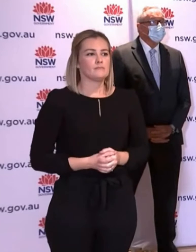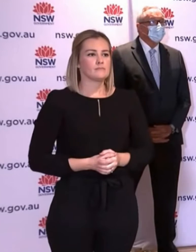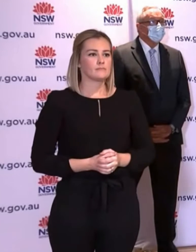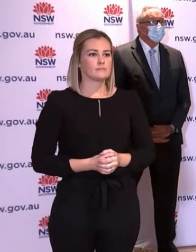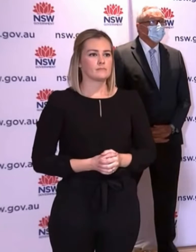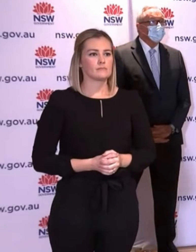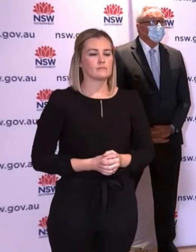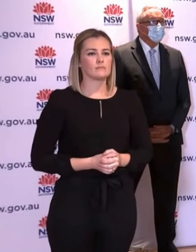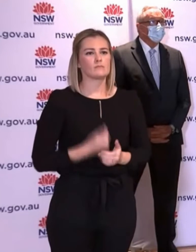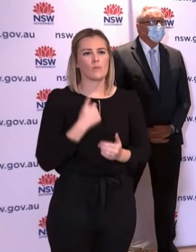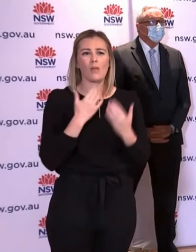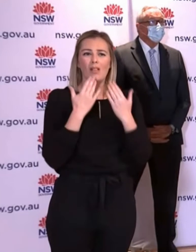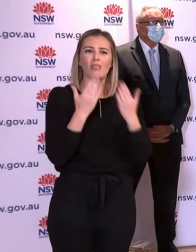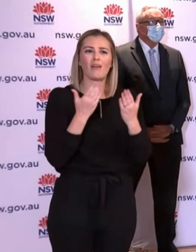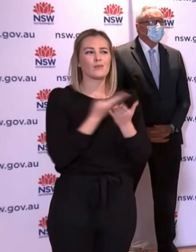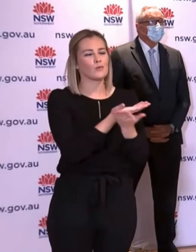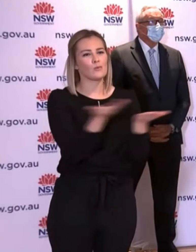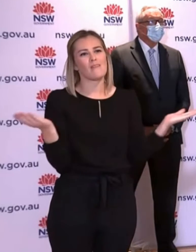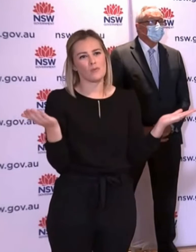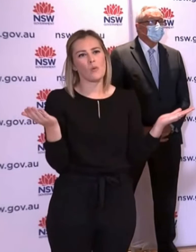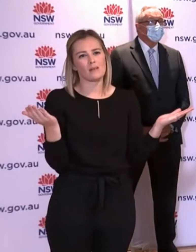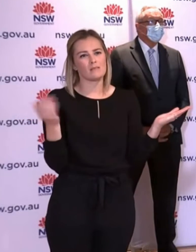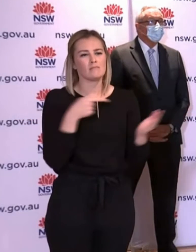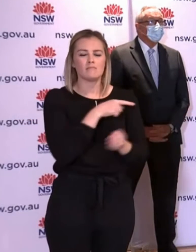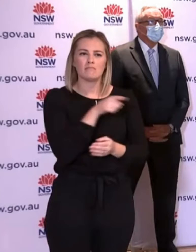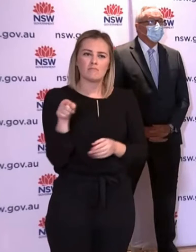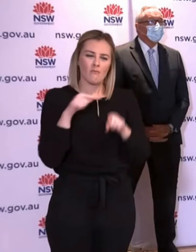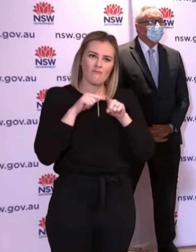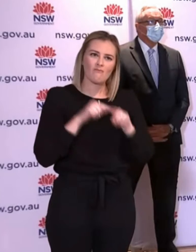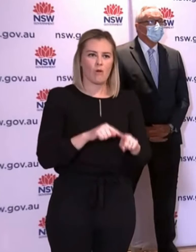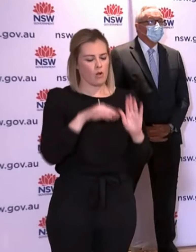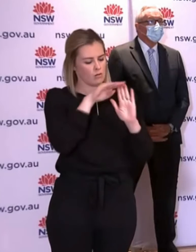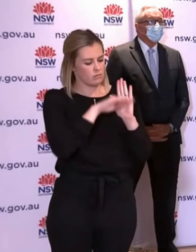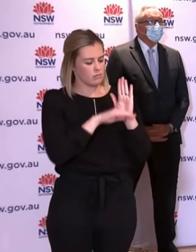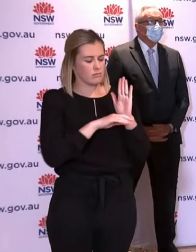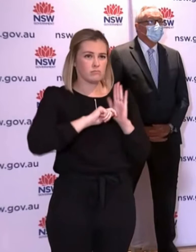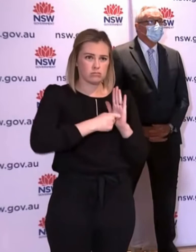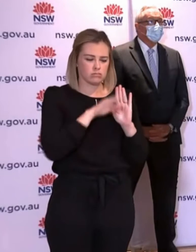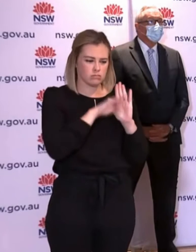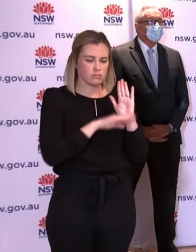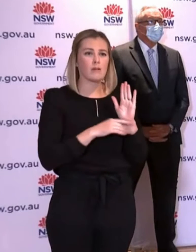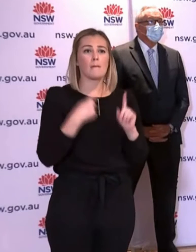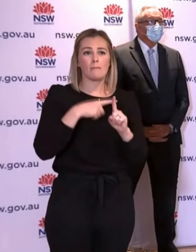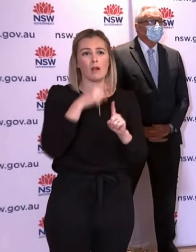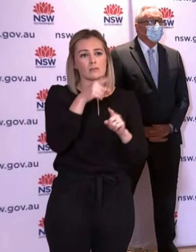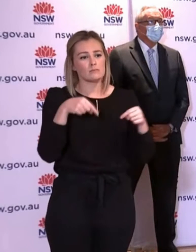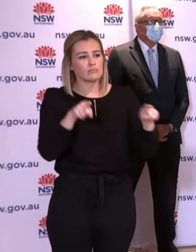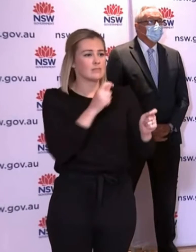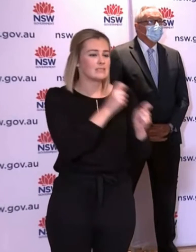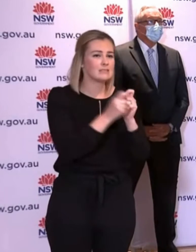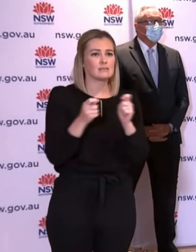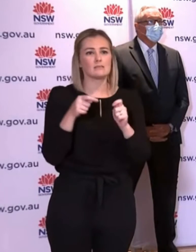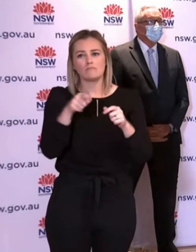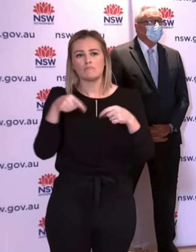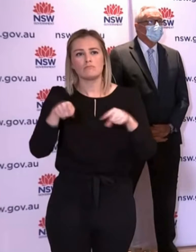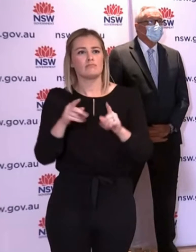community for doing such a terrific job in complying with the public health orders, for getting tested, for getting vaccinated.